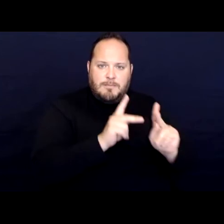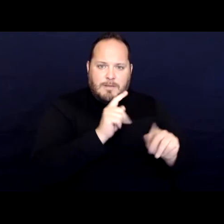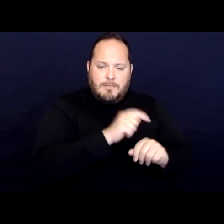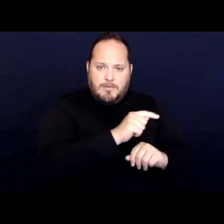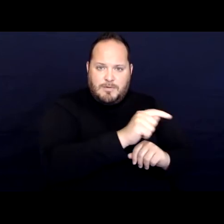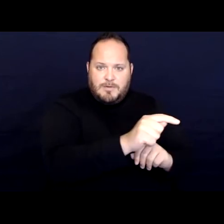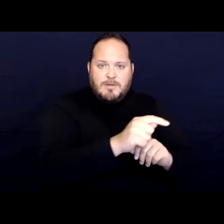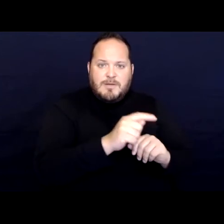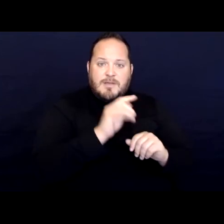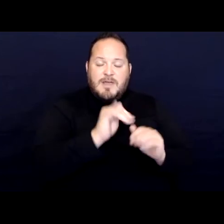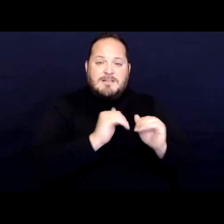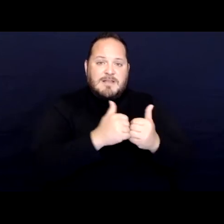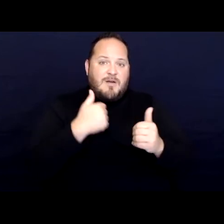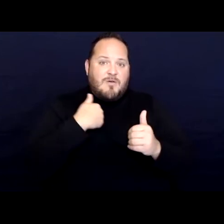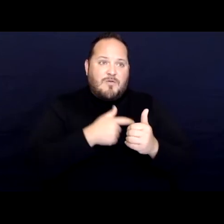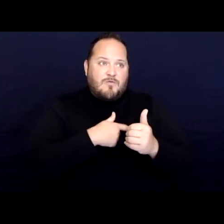way to respond to COVID-19.